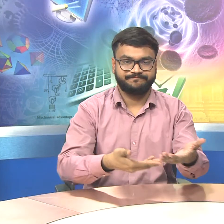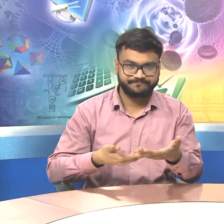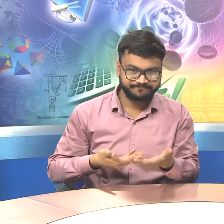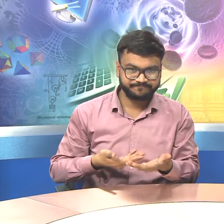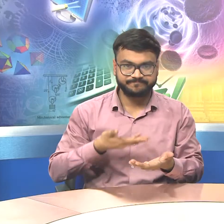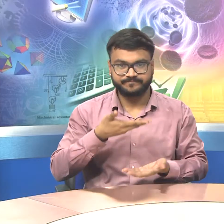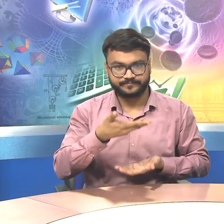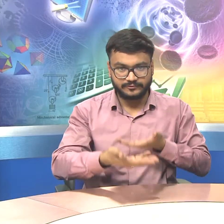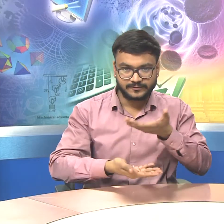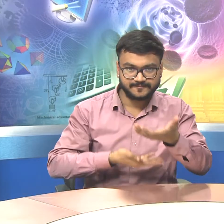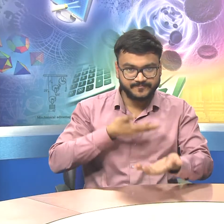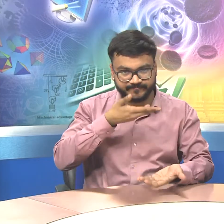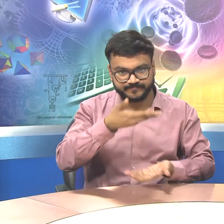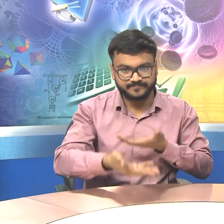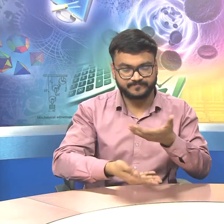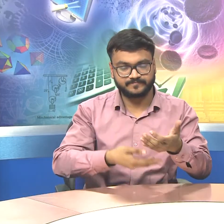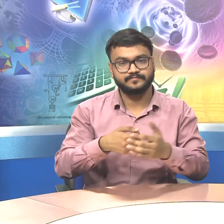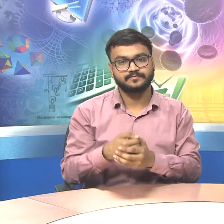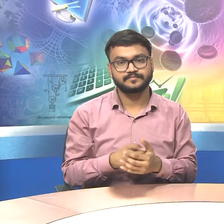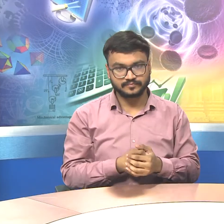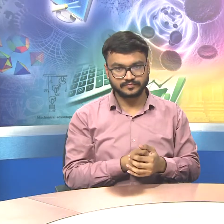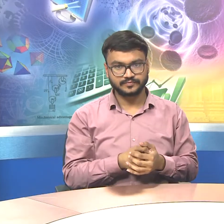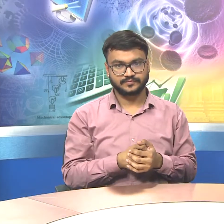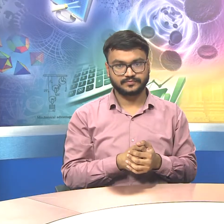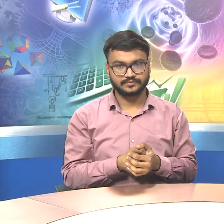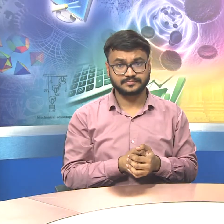Welcome back to our classes.